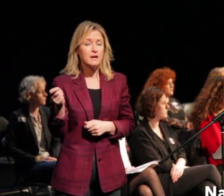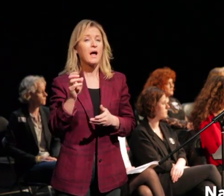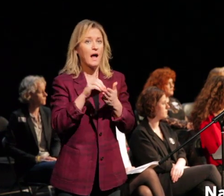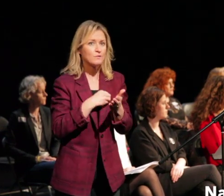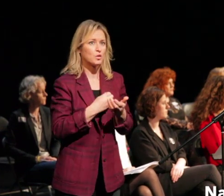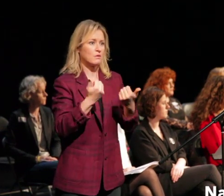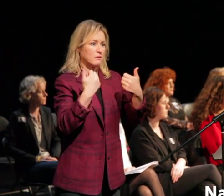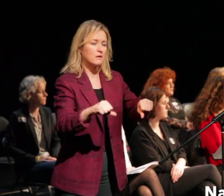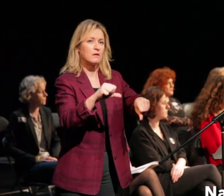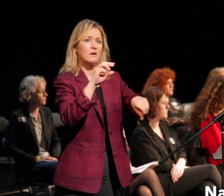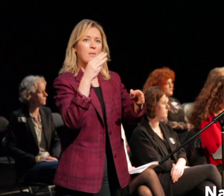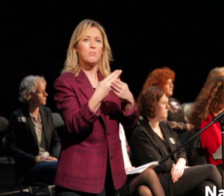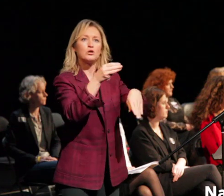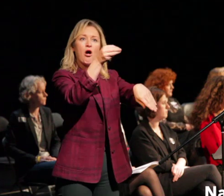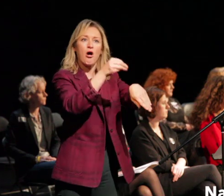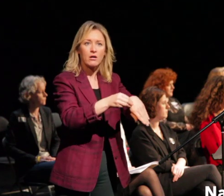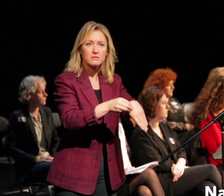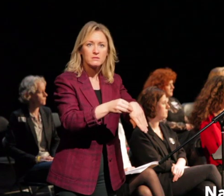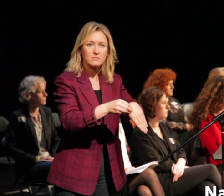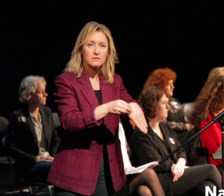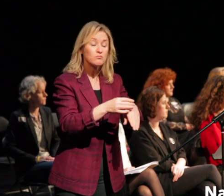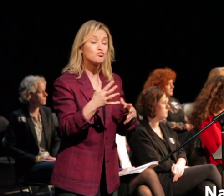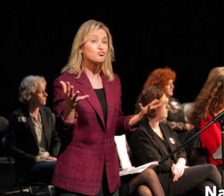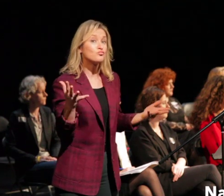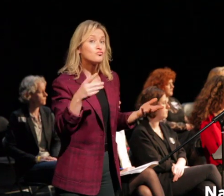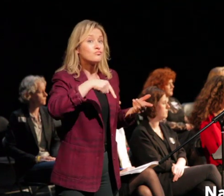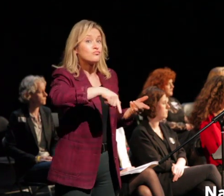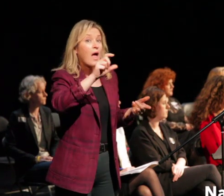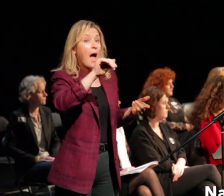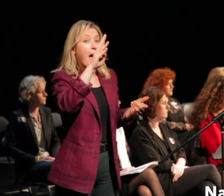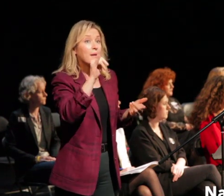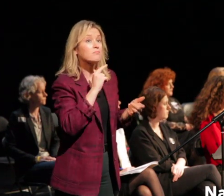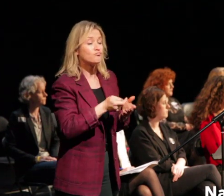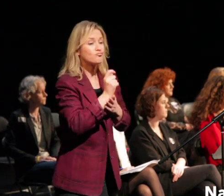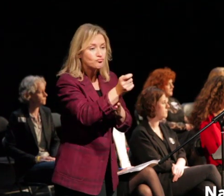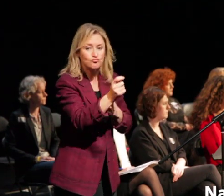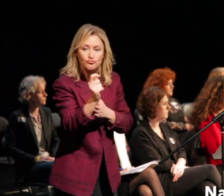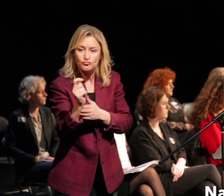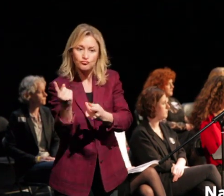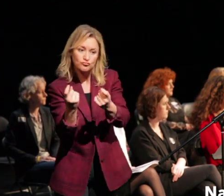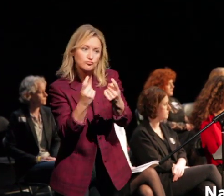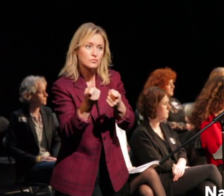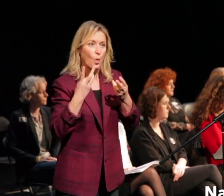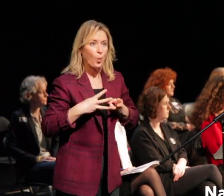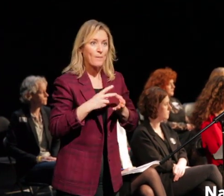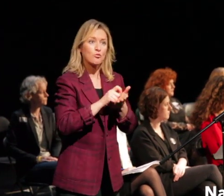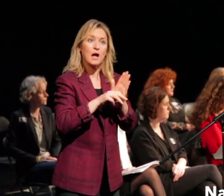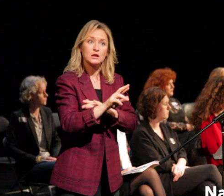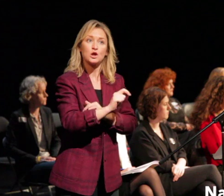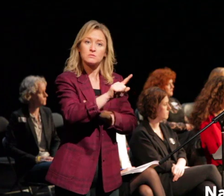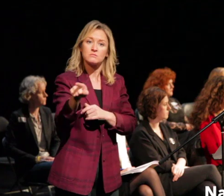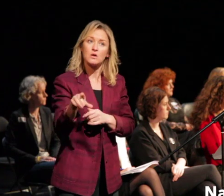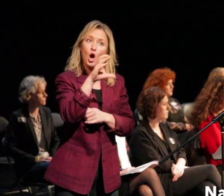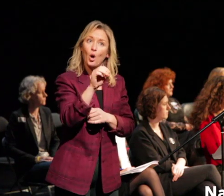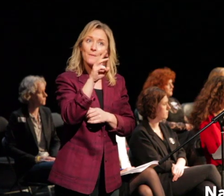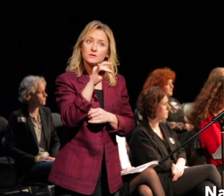writers. Yet what we're not seeing is the work of those writers make its way onto this stage. Is it that the plays we're writing are not seen